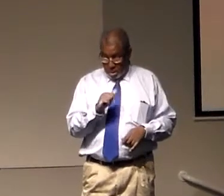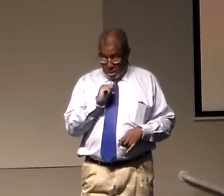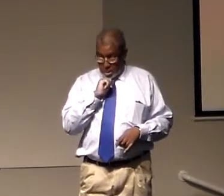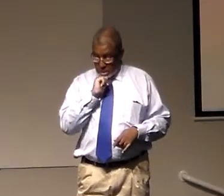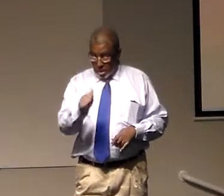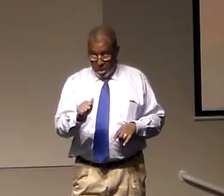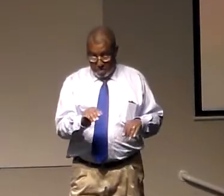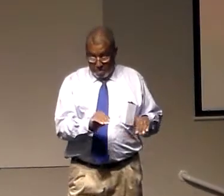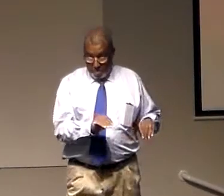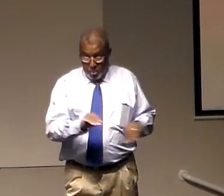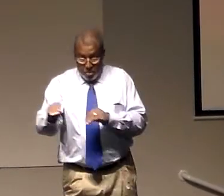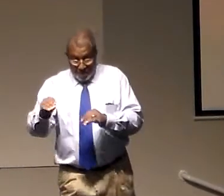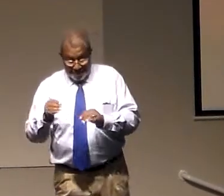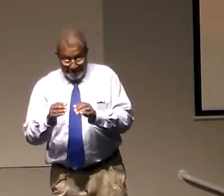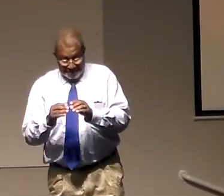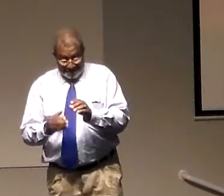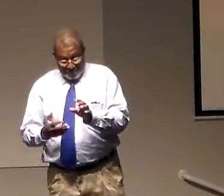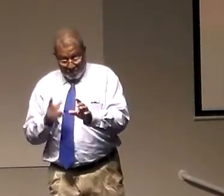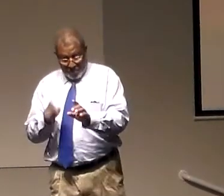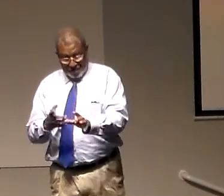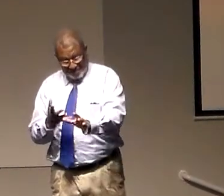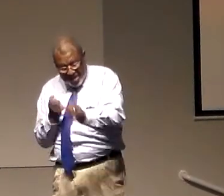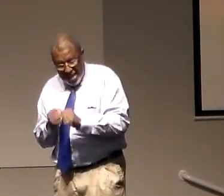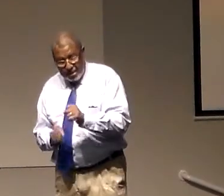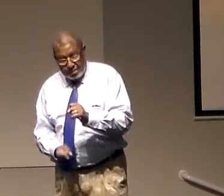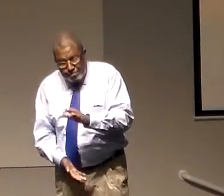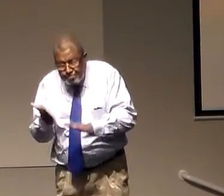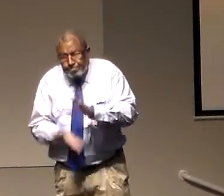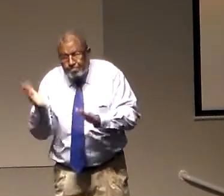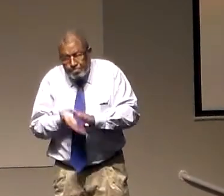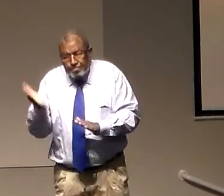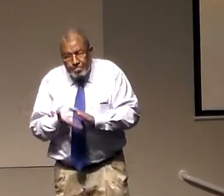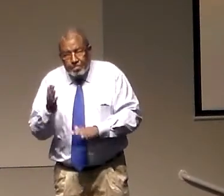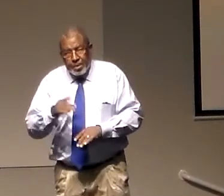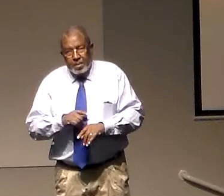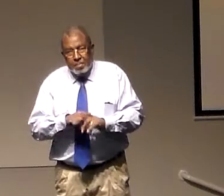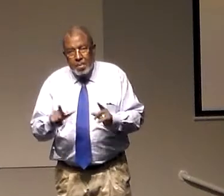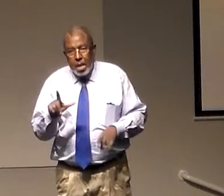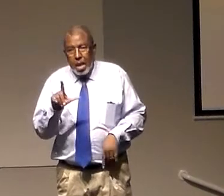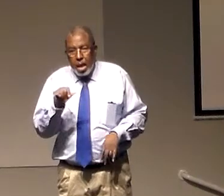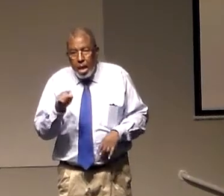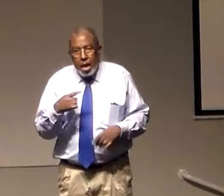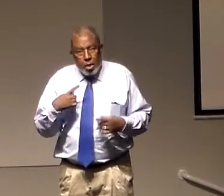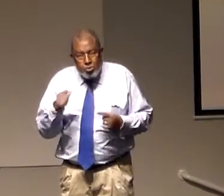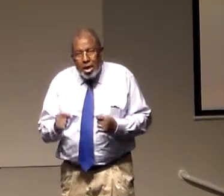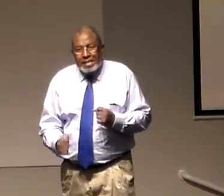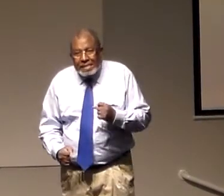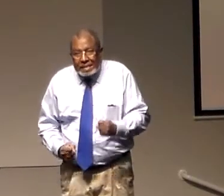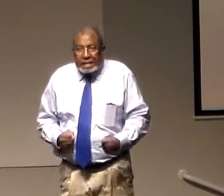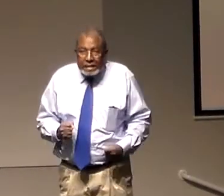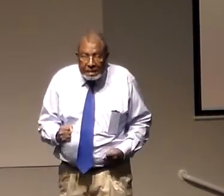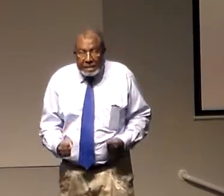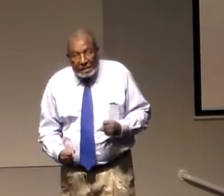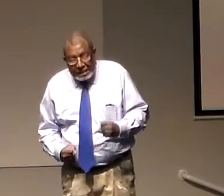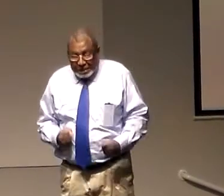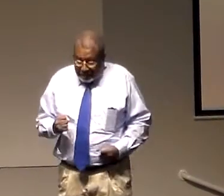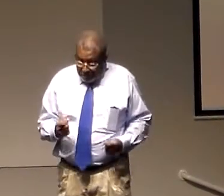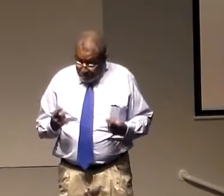16. When Lot did not move fast enough, the 2 men grabbed